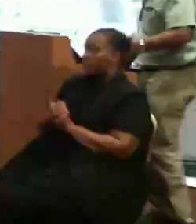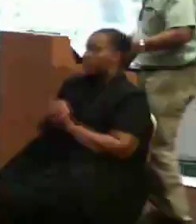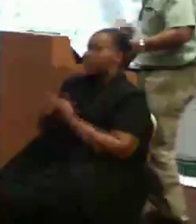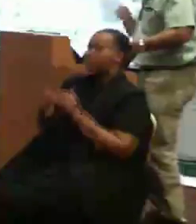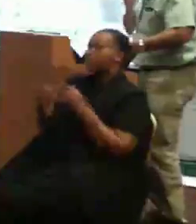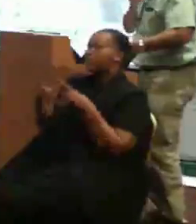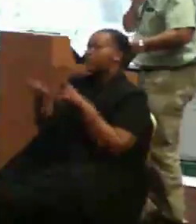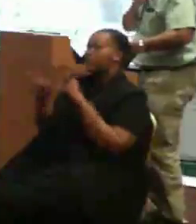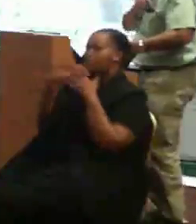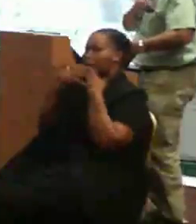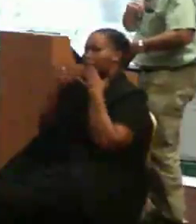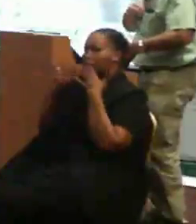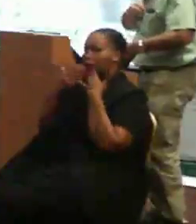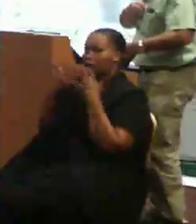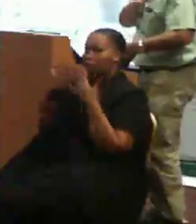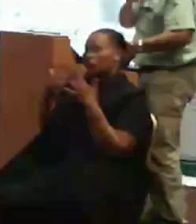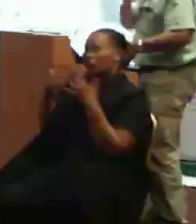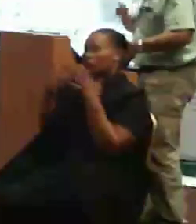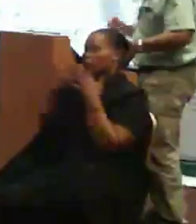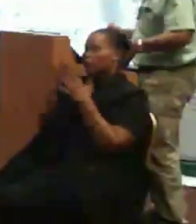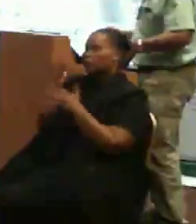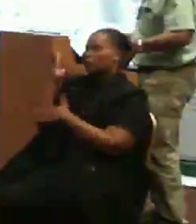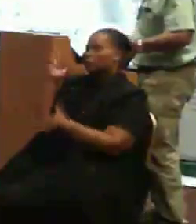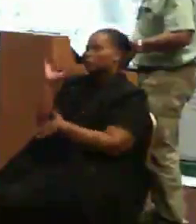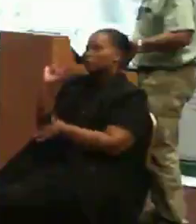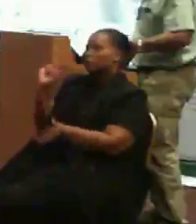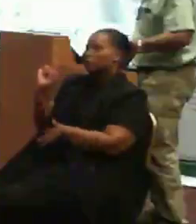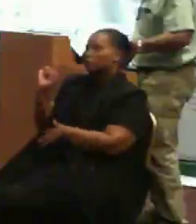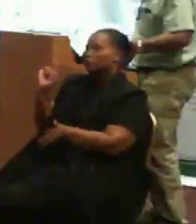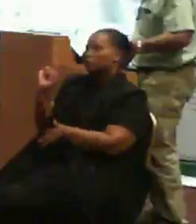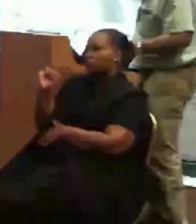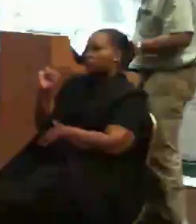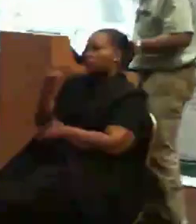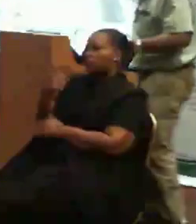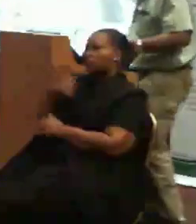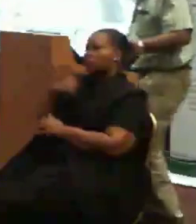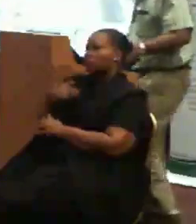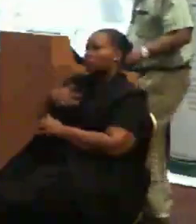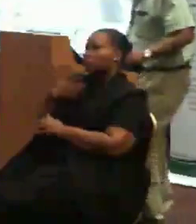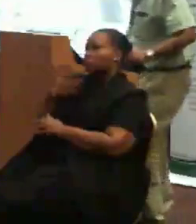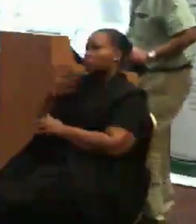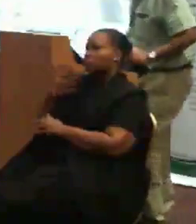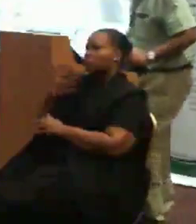Thank you, Chairperson, and thanks for the presentation, sir. I would just like to